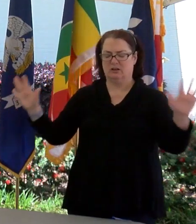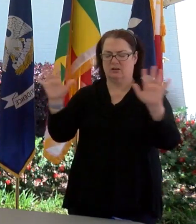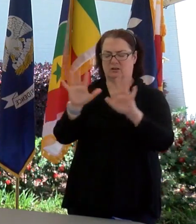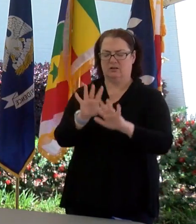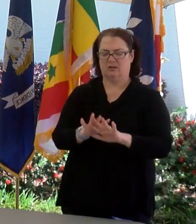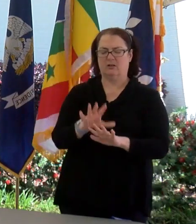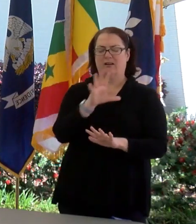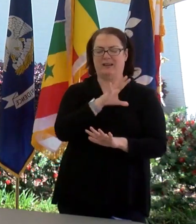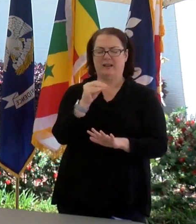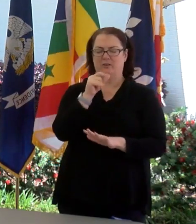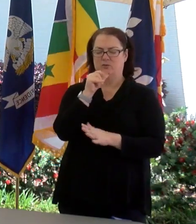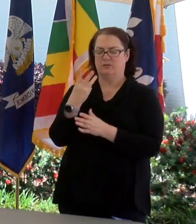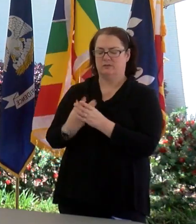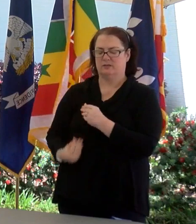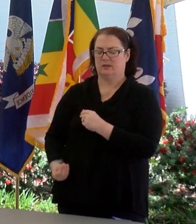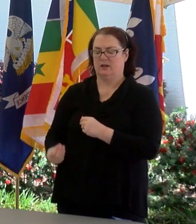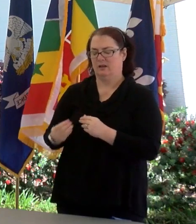to COVID-19 around the world.